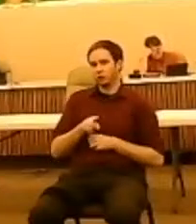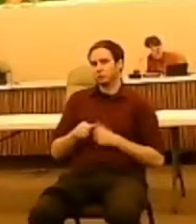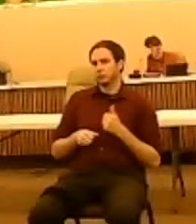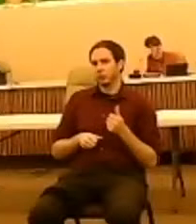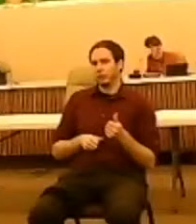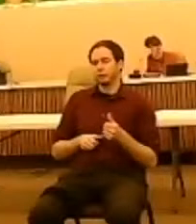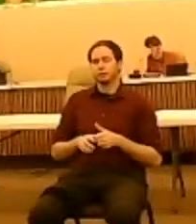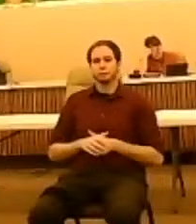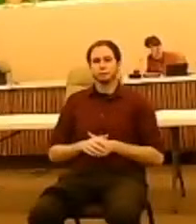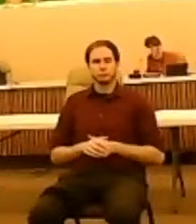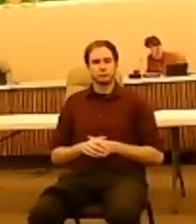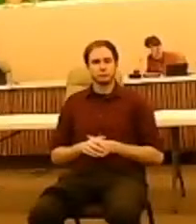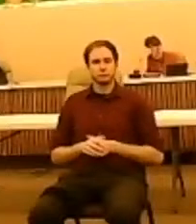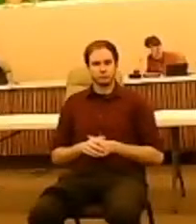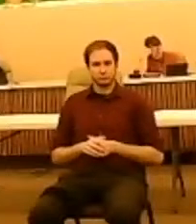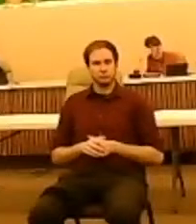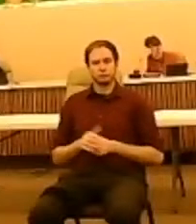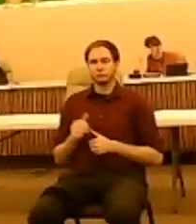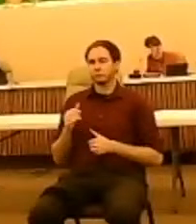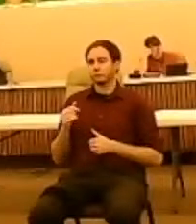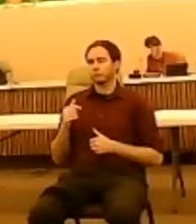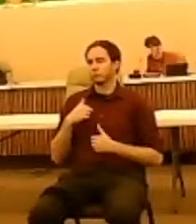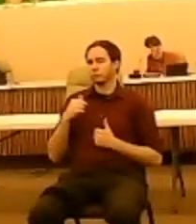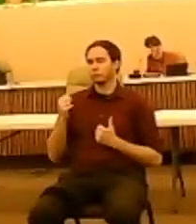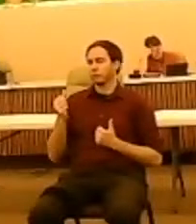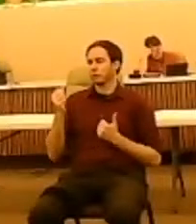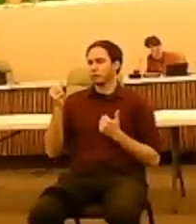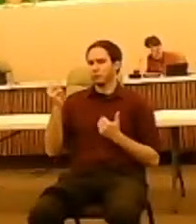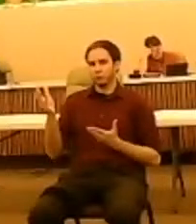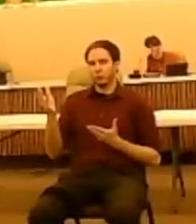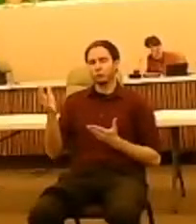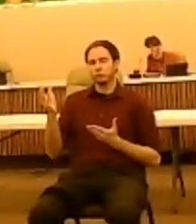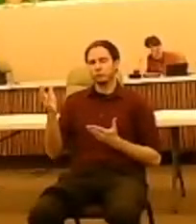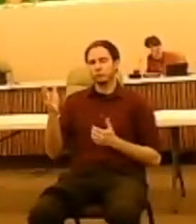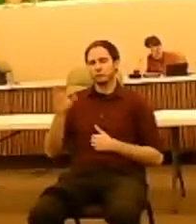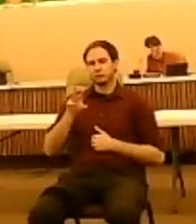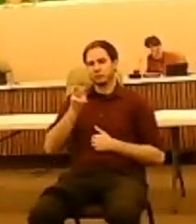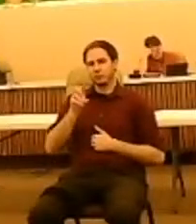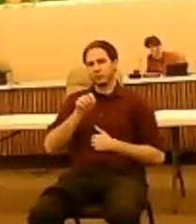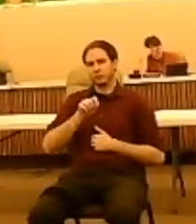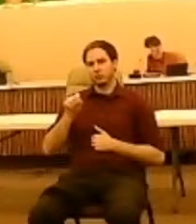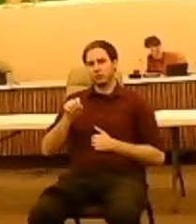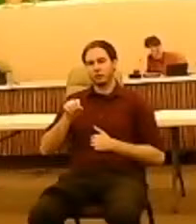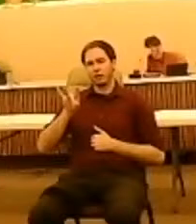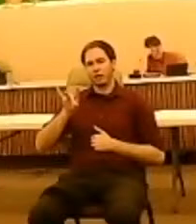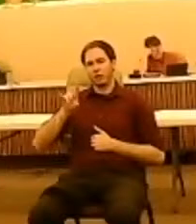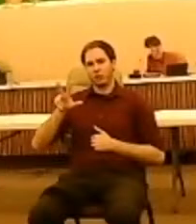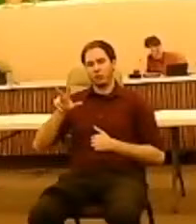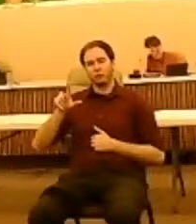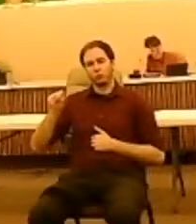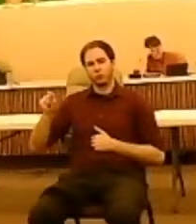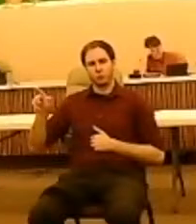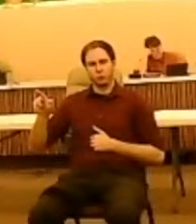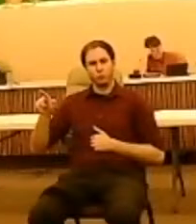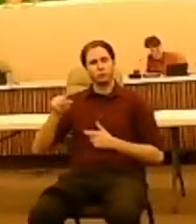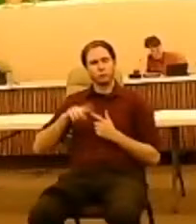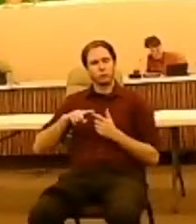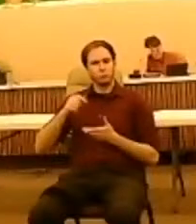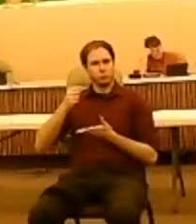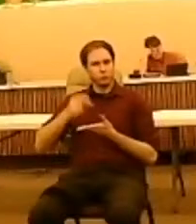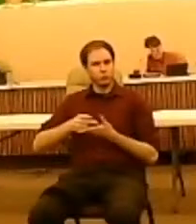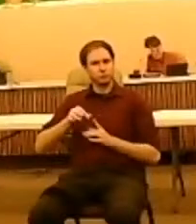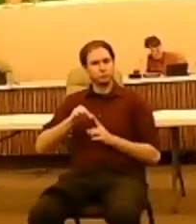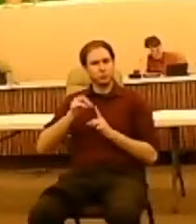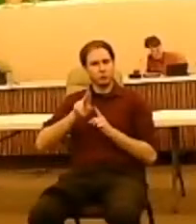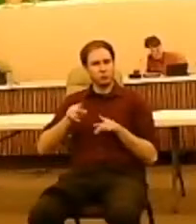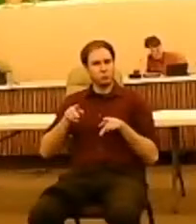Aye. Mr. Supervisor, fellow town board members, I have Resolution 6-83, 2021, to approve special